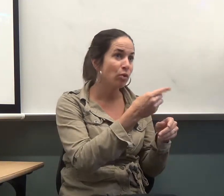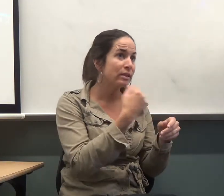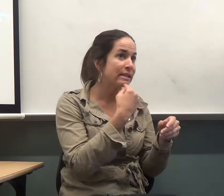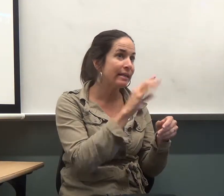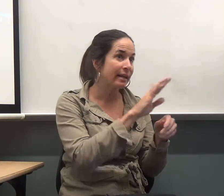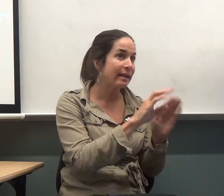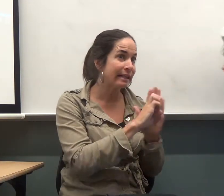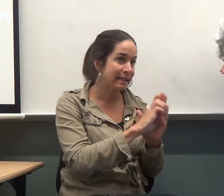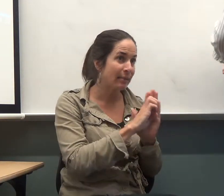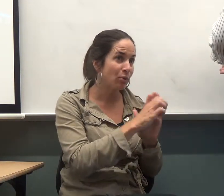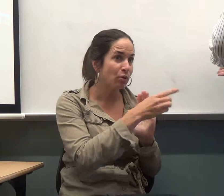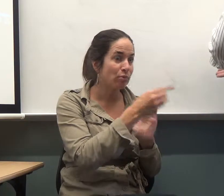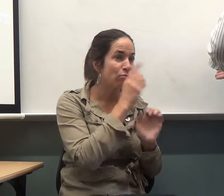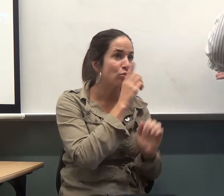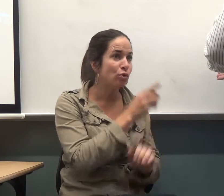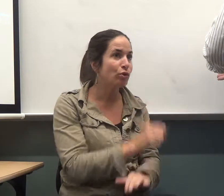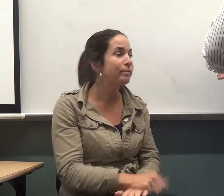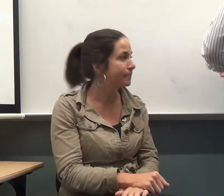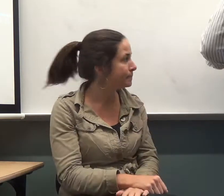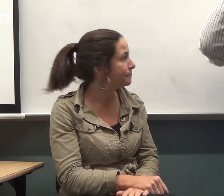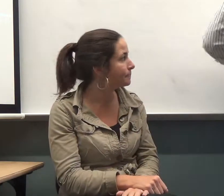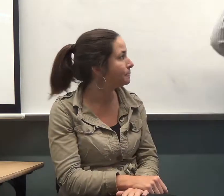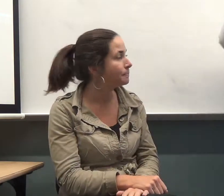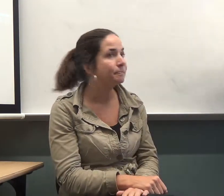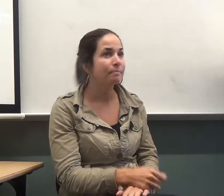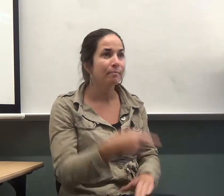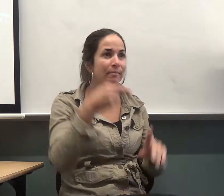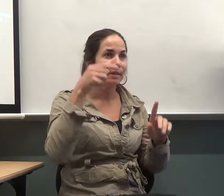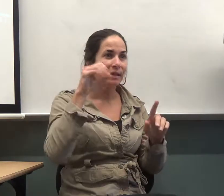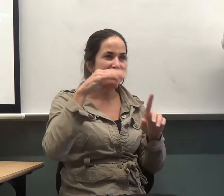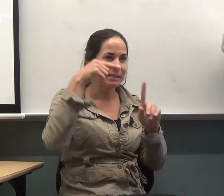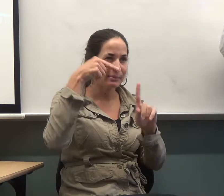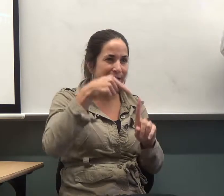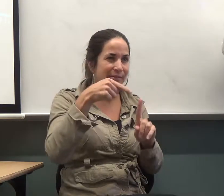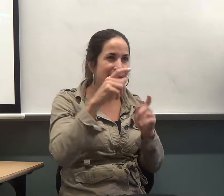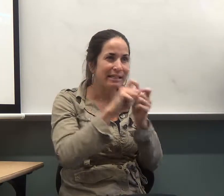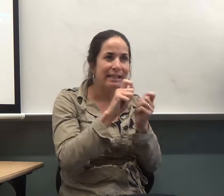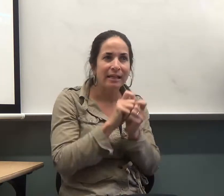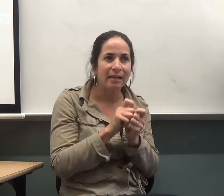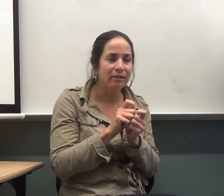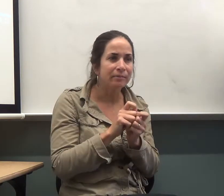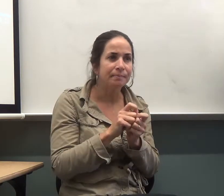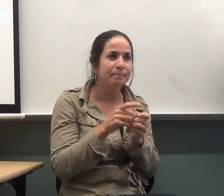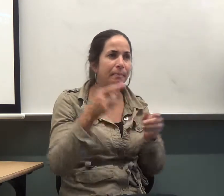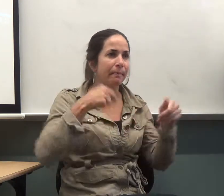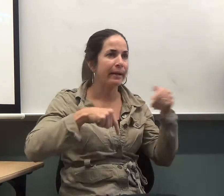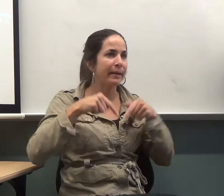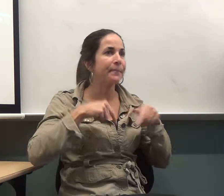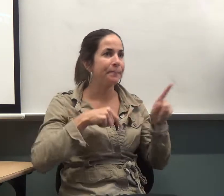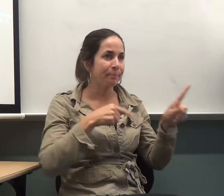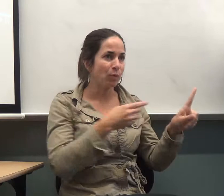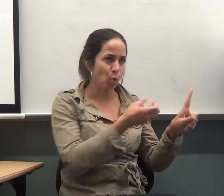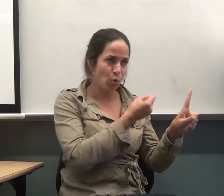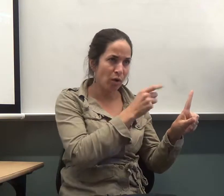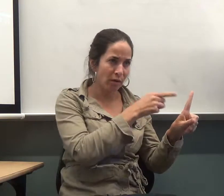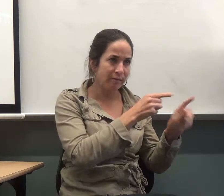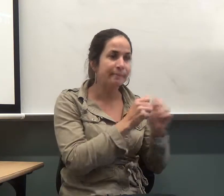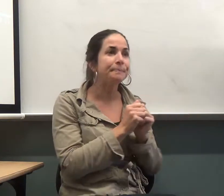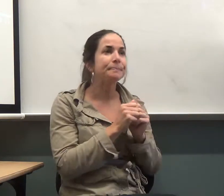good. If we had some specific detail, let's go back to that's good, hang on to that for a sec. Let's go back to specific detail for a